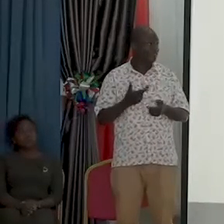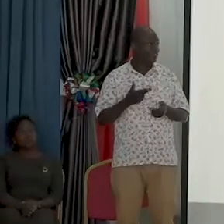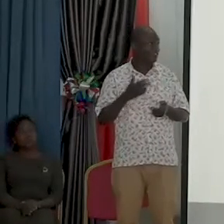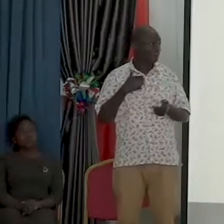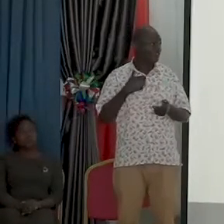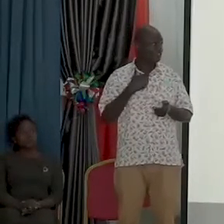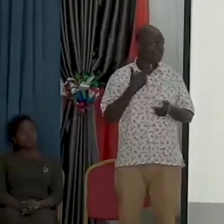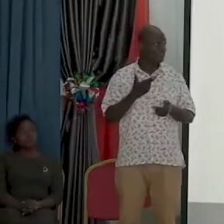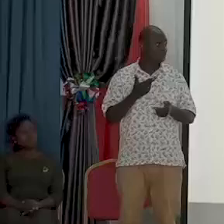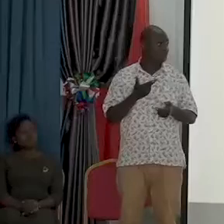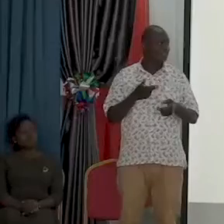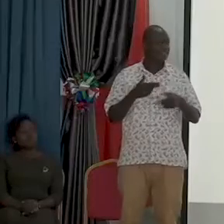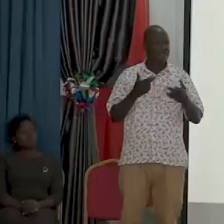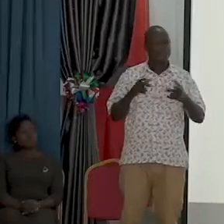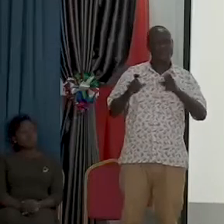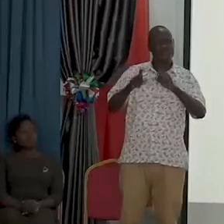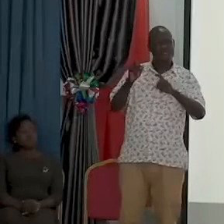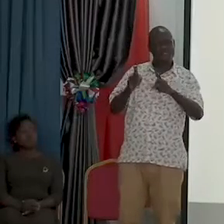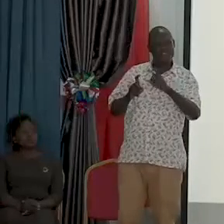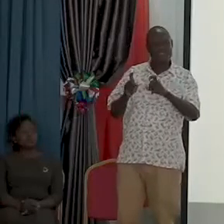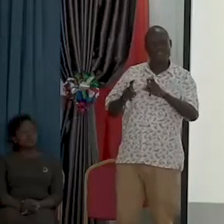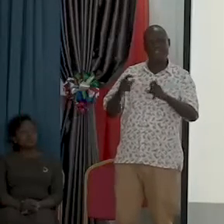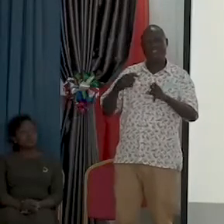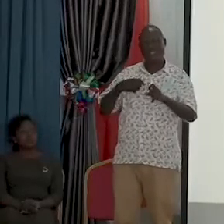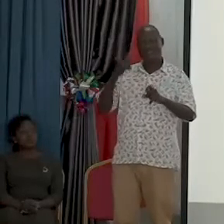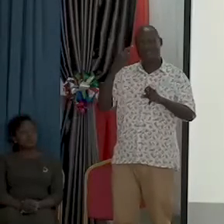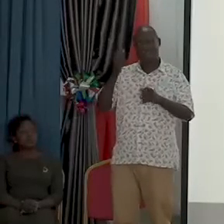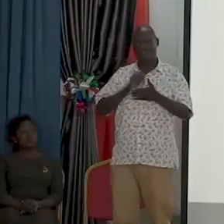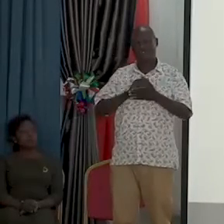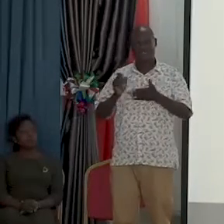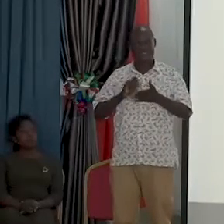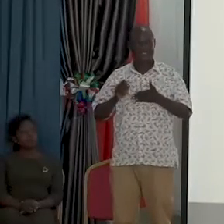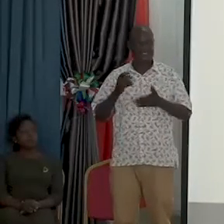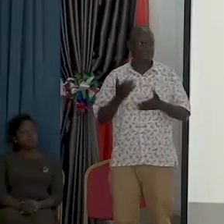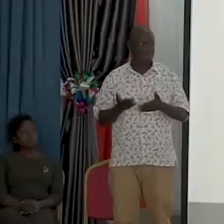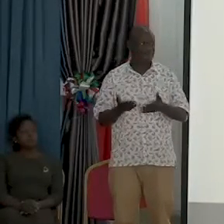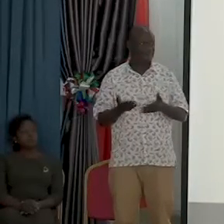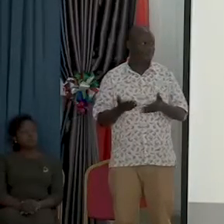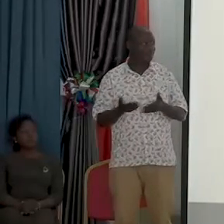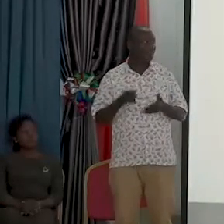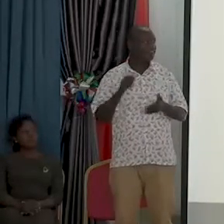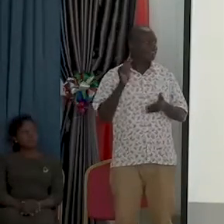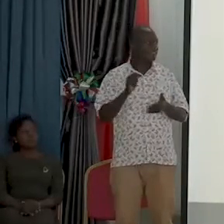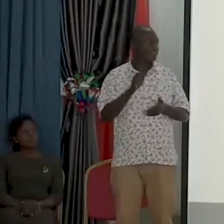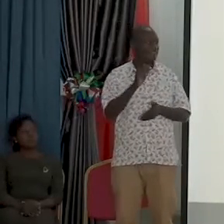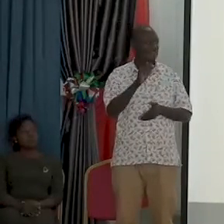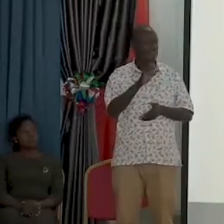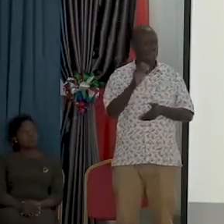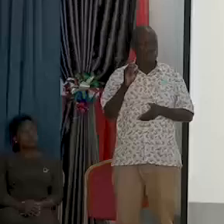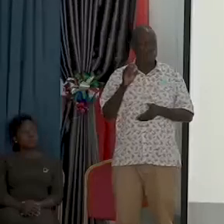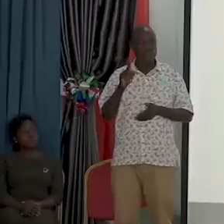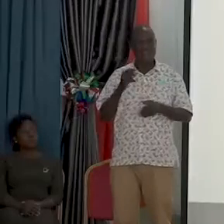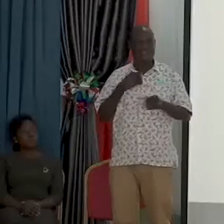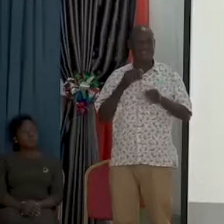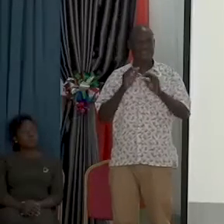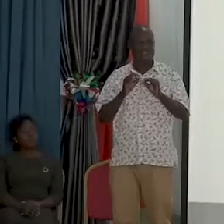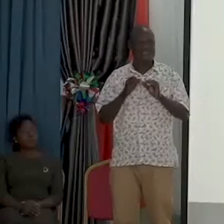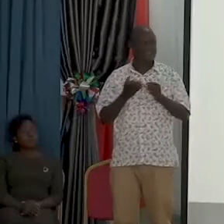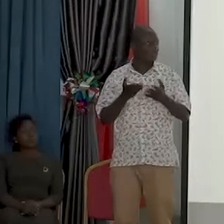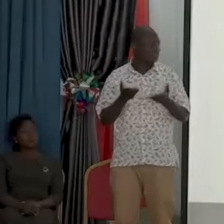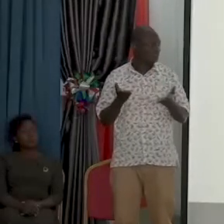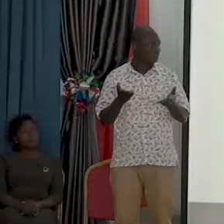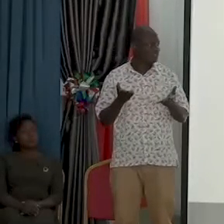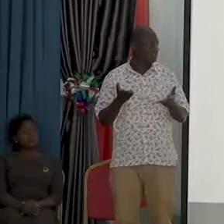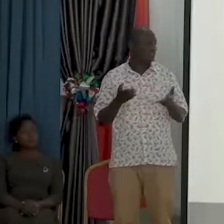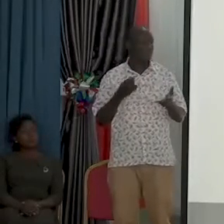walk you through the kinds of questions and things you would write down. You will literally, this tool that I'm teaching you, you take a